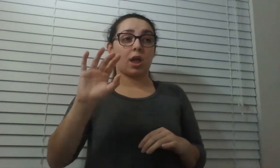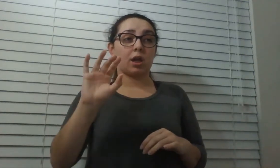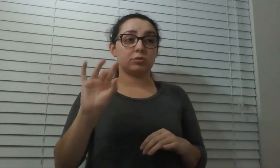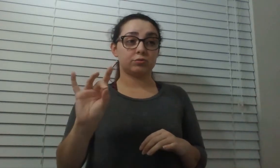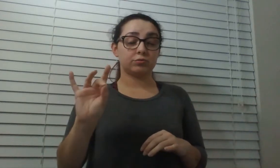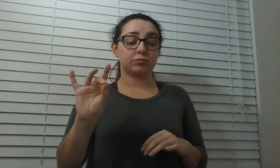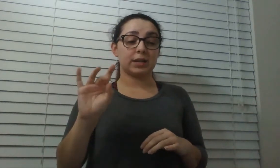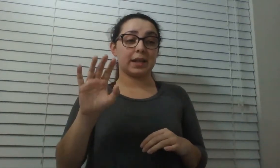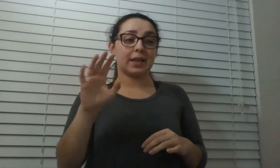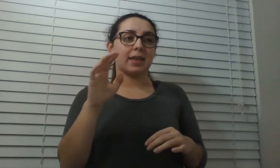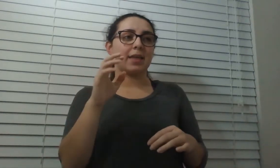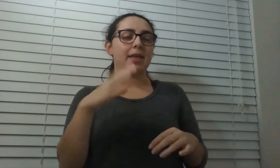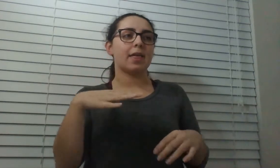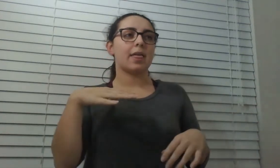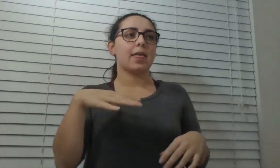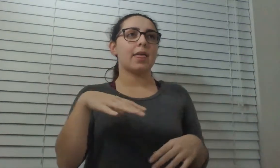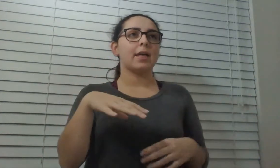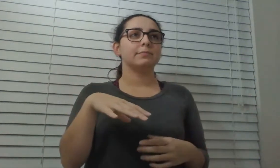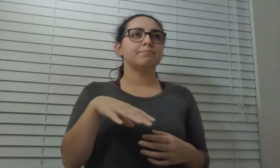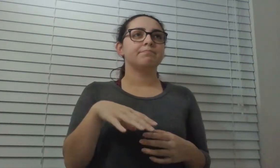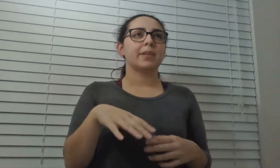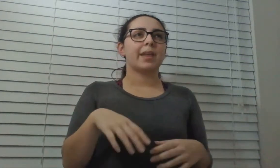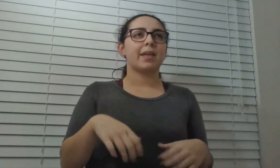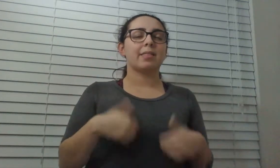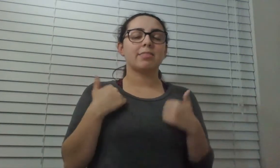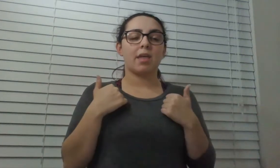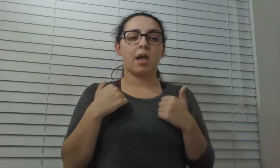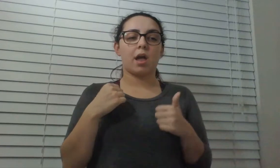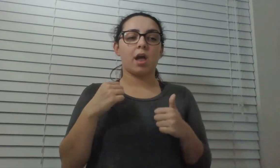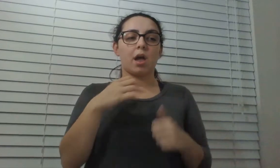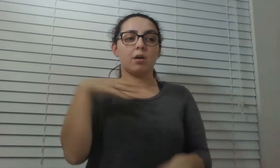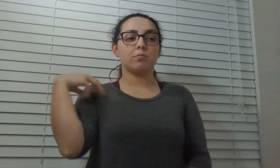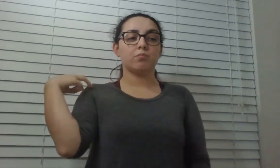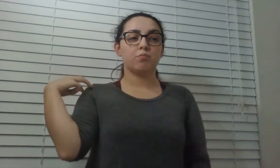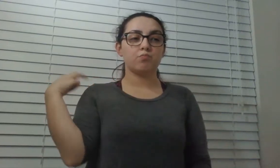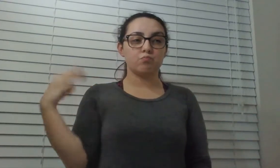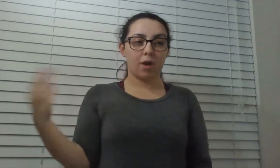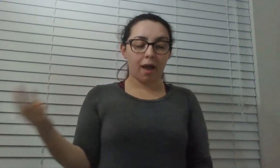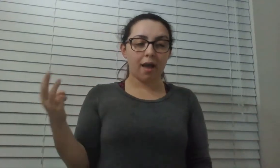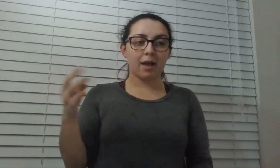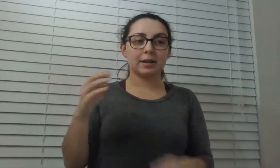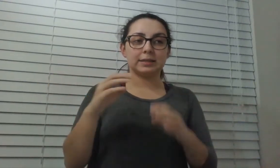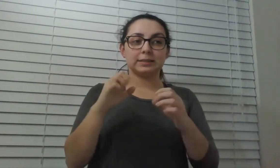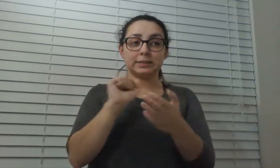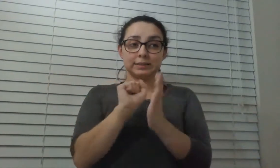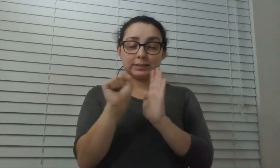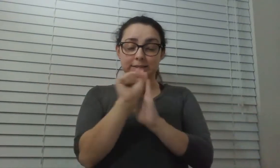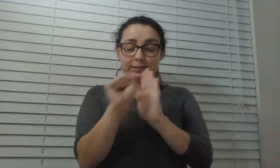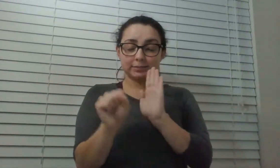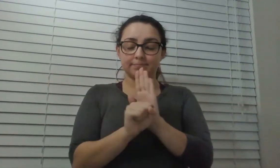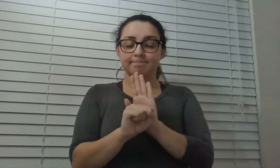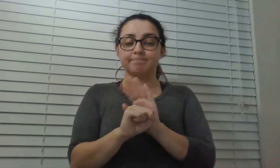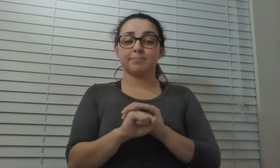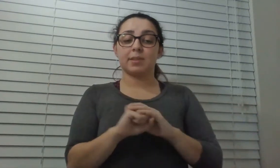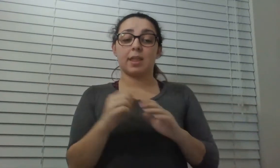and he found himself in a dilemma because he had finally made a friend, and his friend